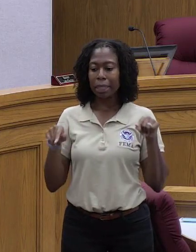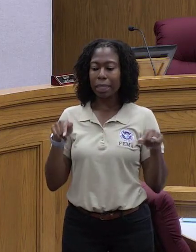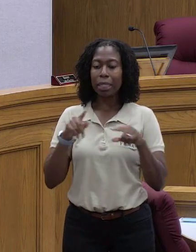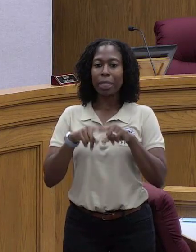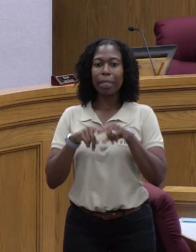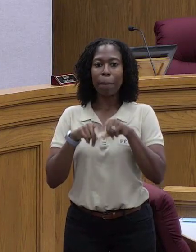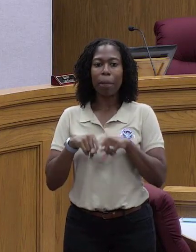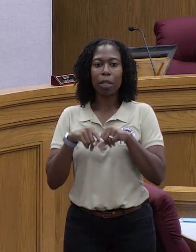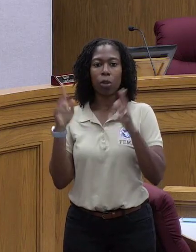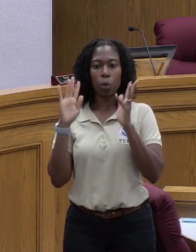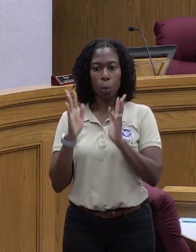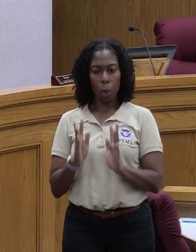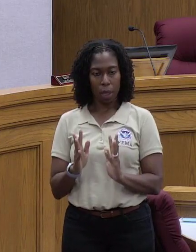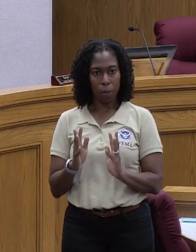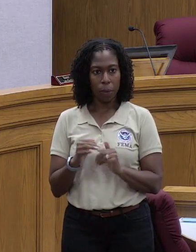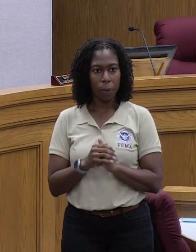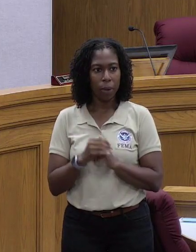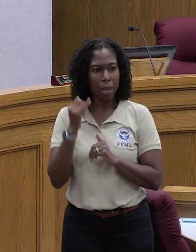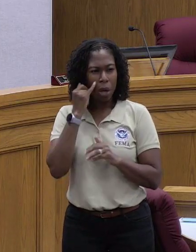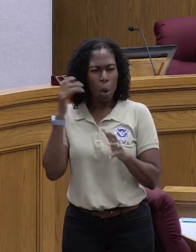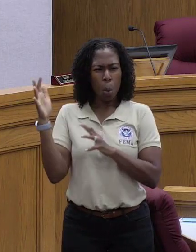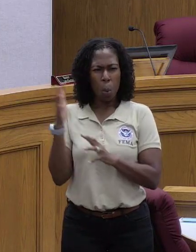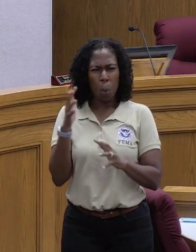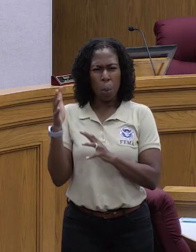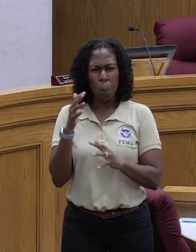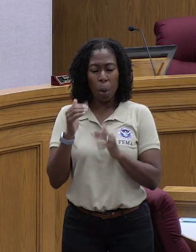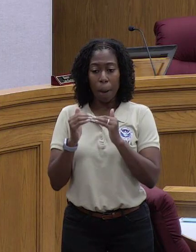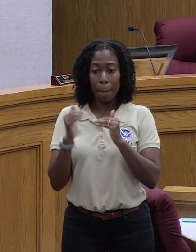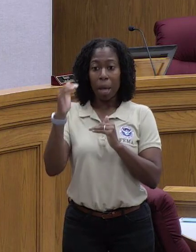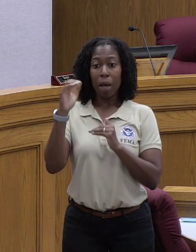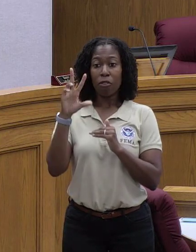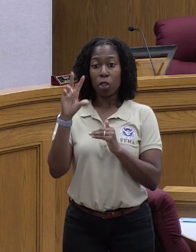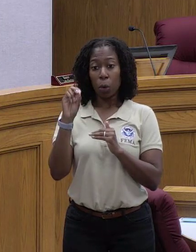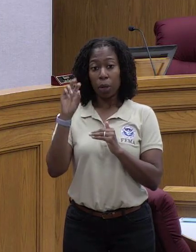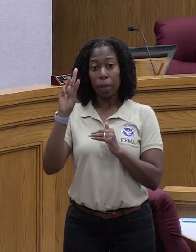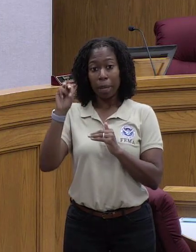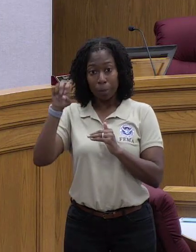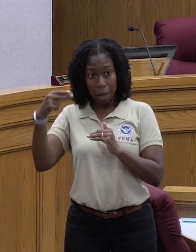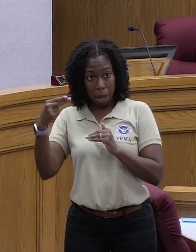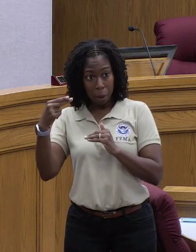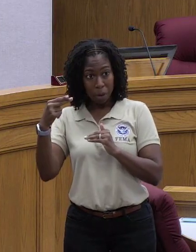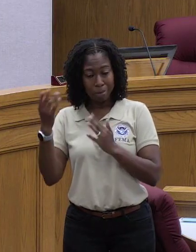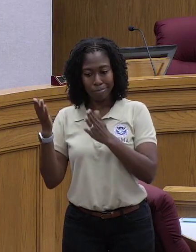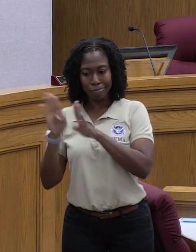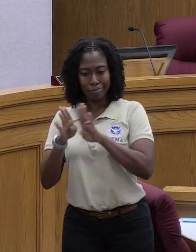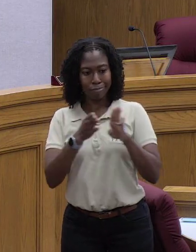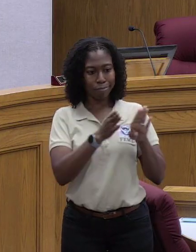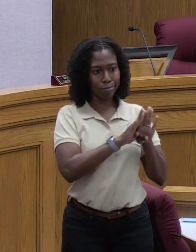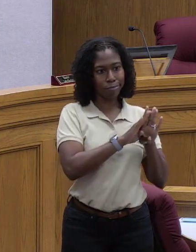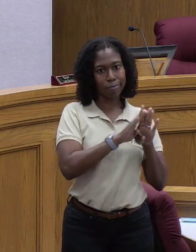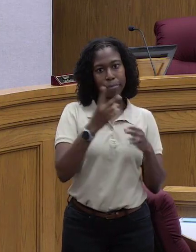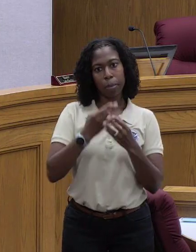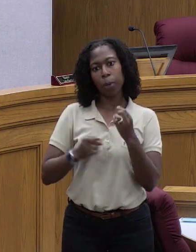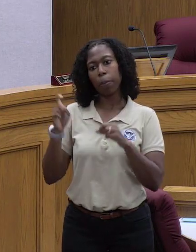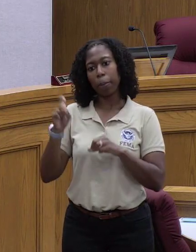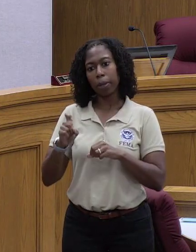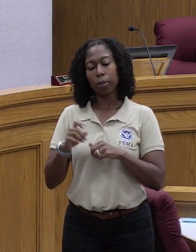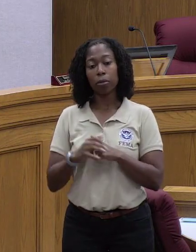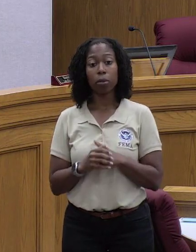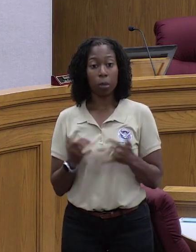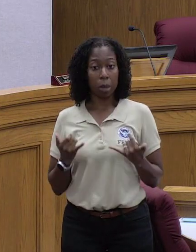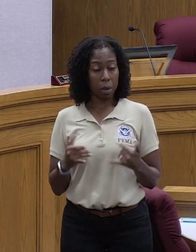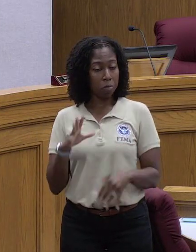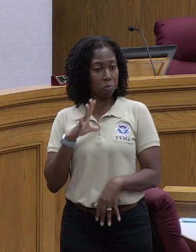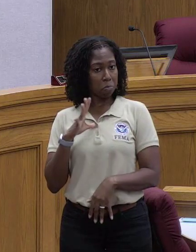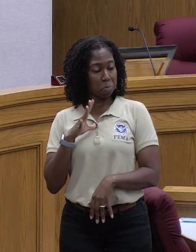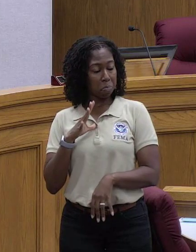over 30 miles an hour, we have to discontinue both of those operations. So far, we're in good shape. The National Guard has